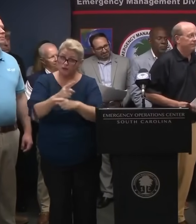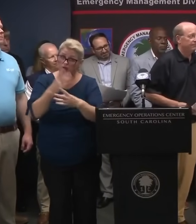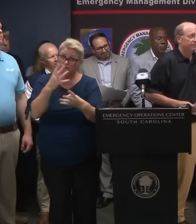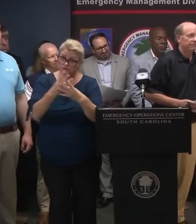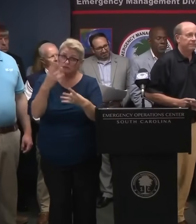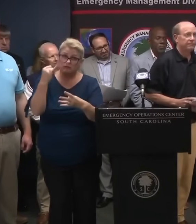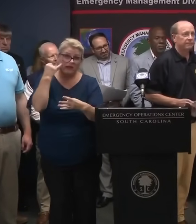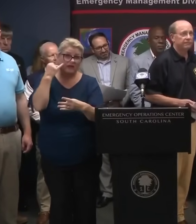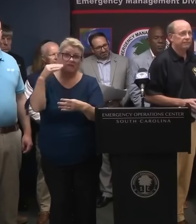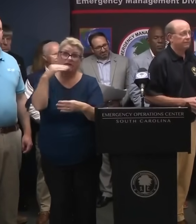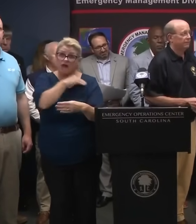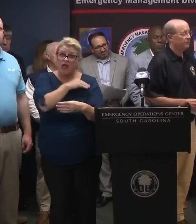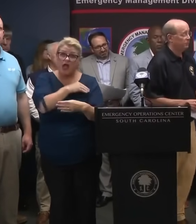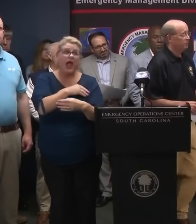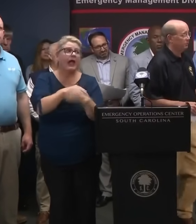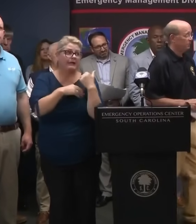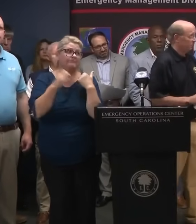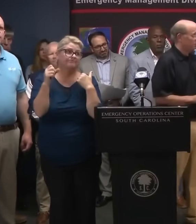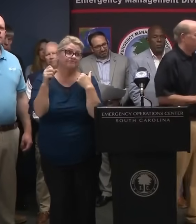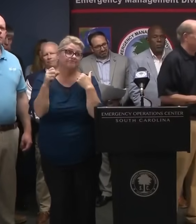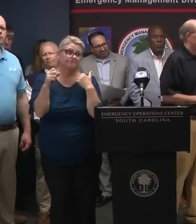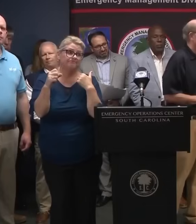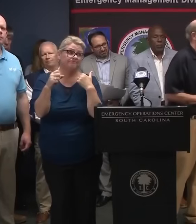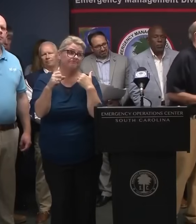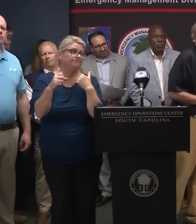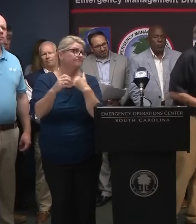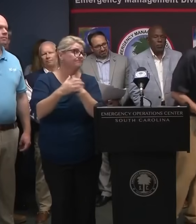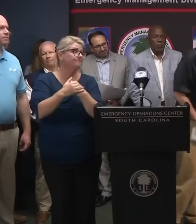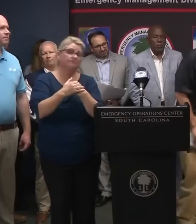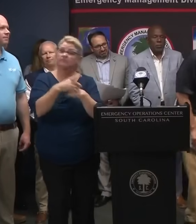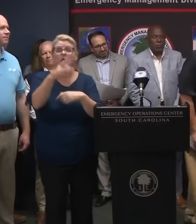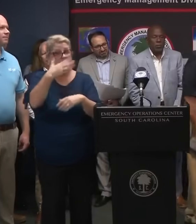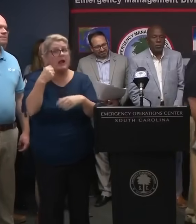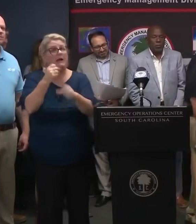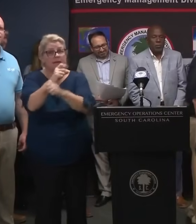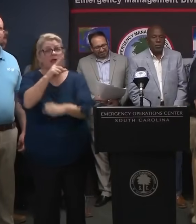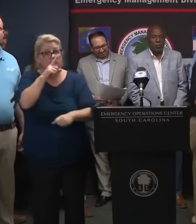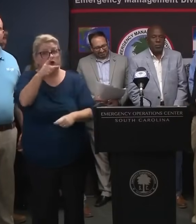penalty. We should be correct about it.